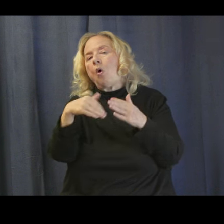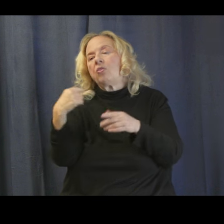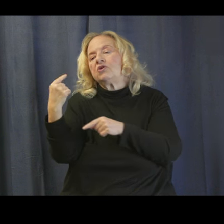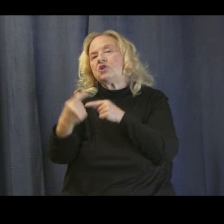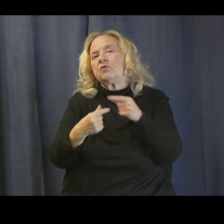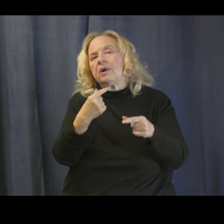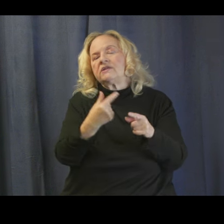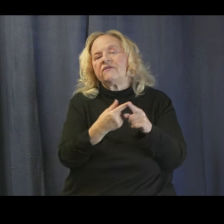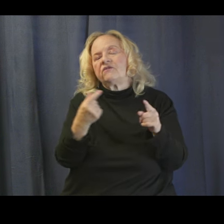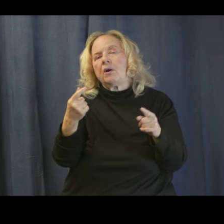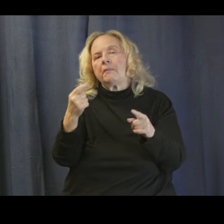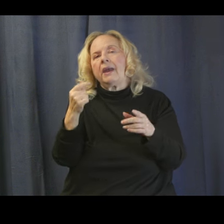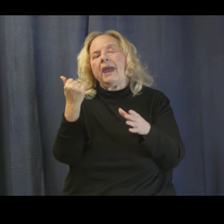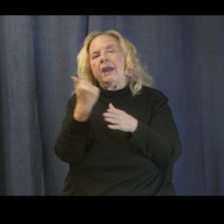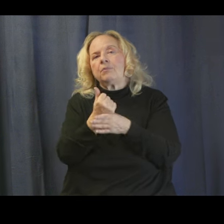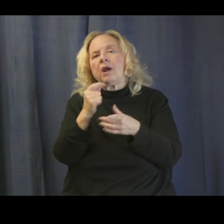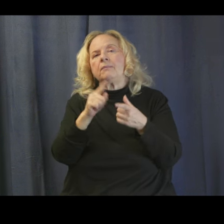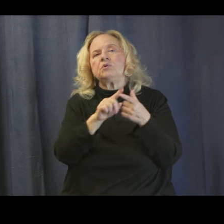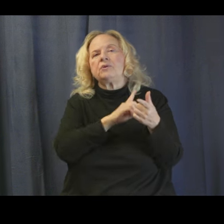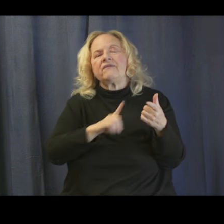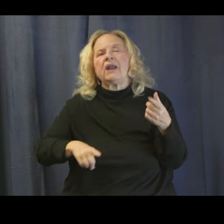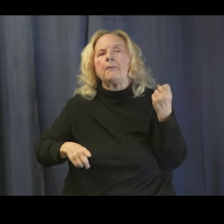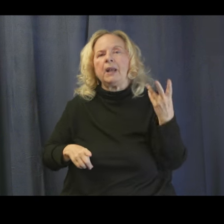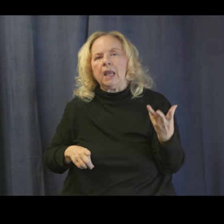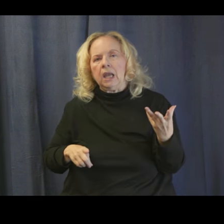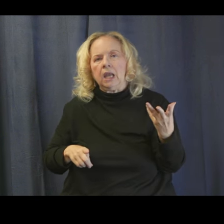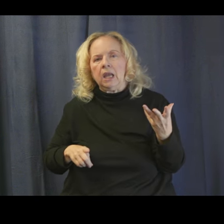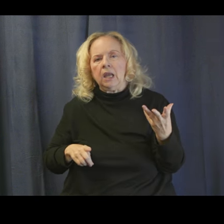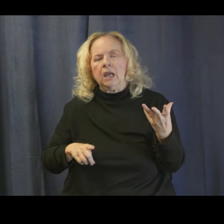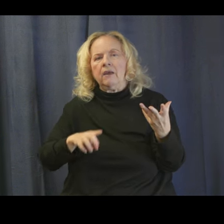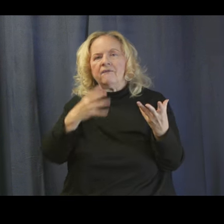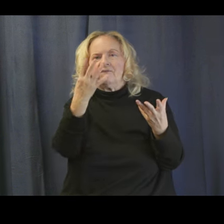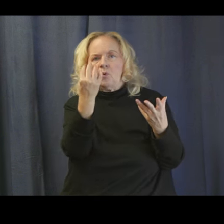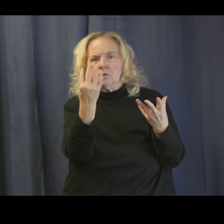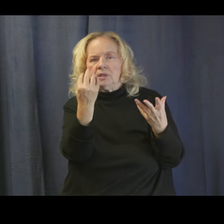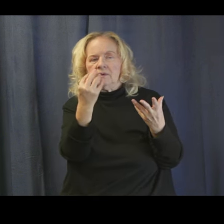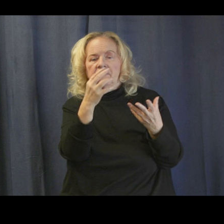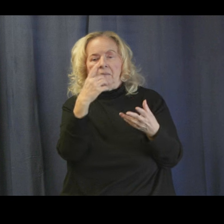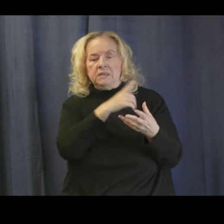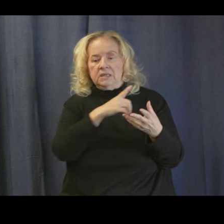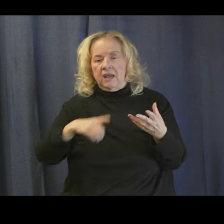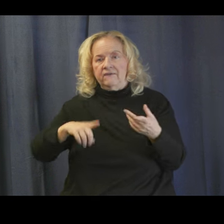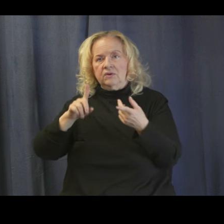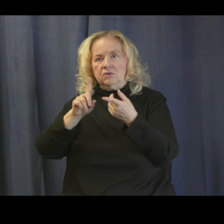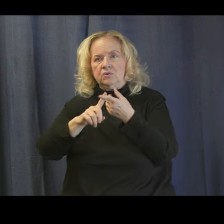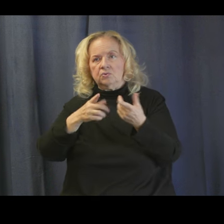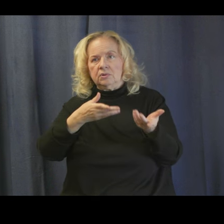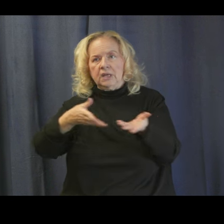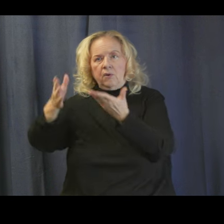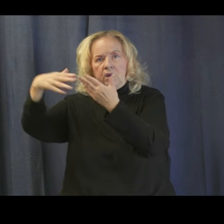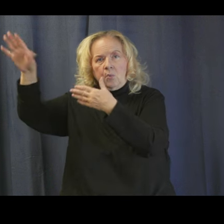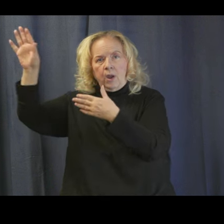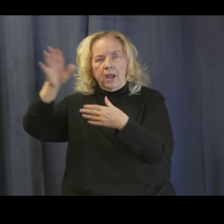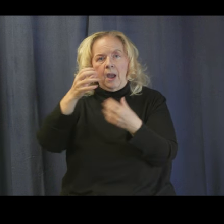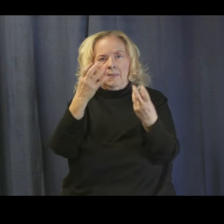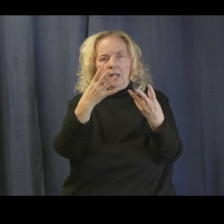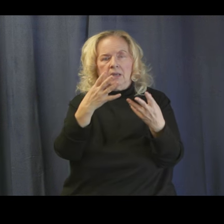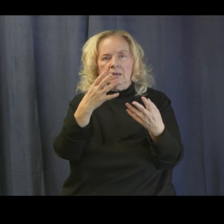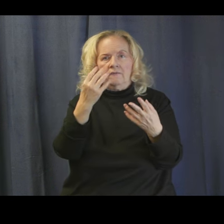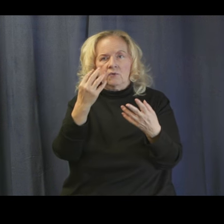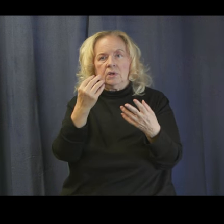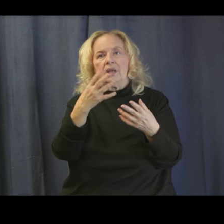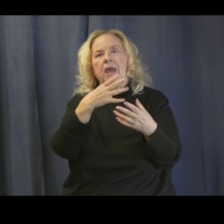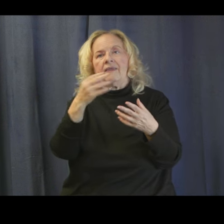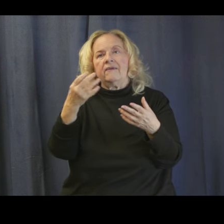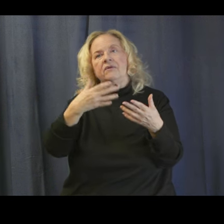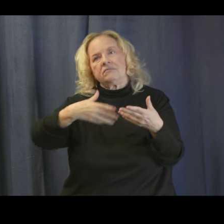the generations from Abraham to David are how many? 14. From David to the carrying away are how many?